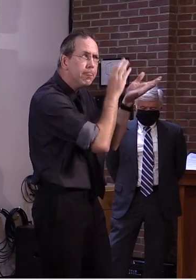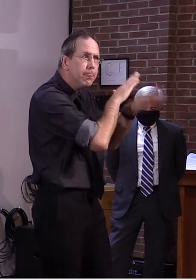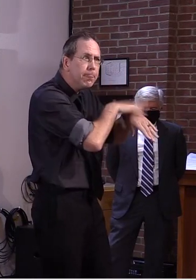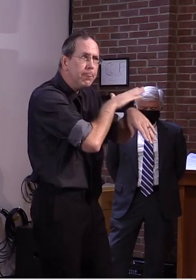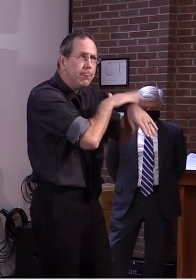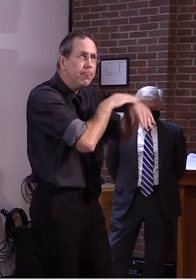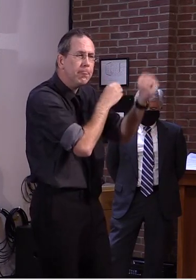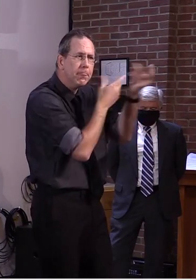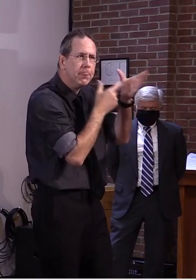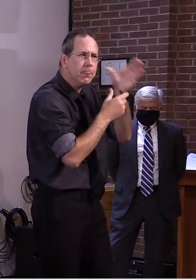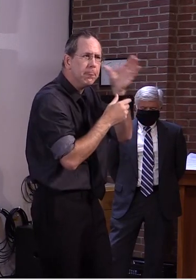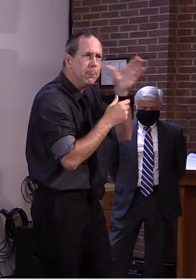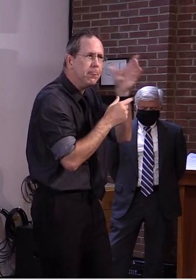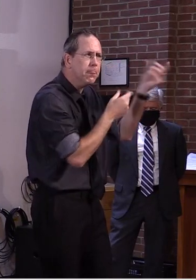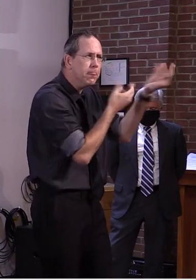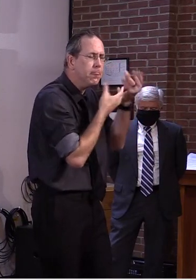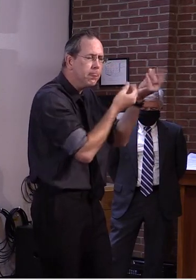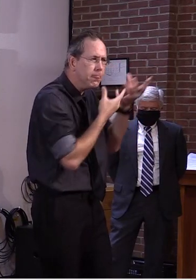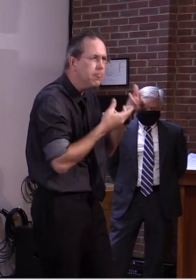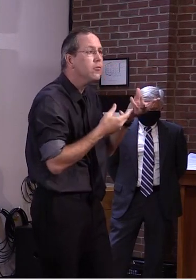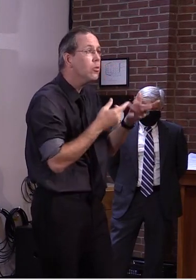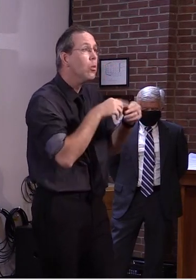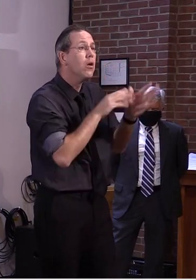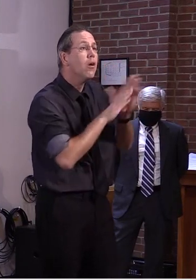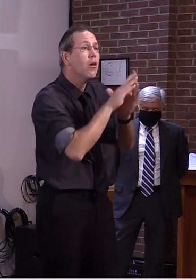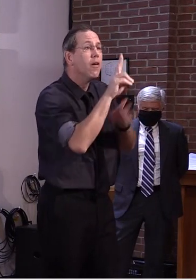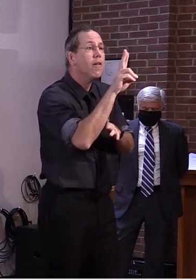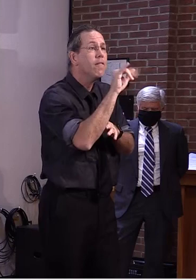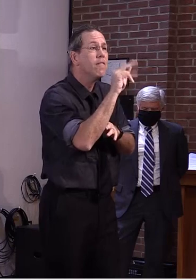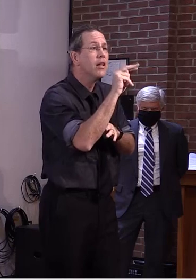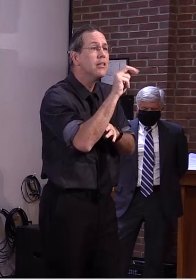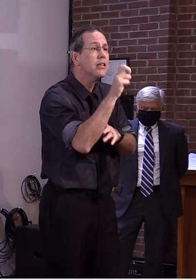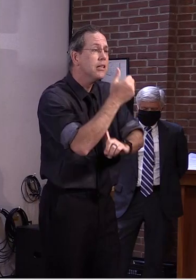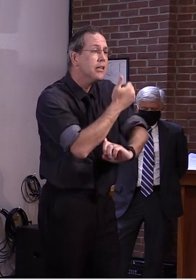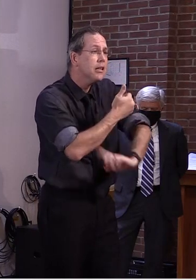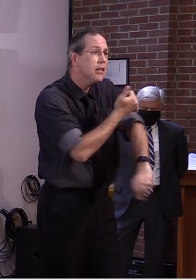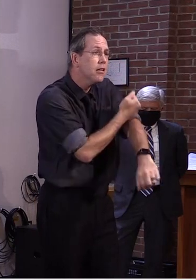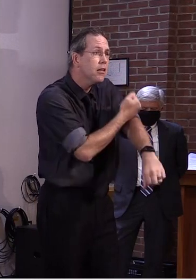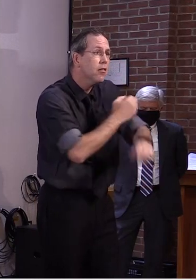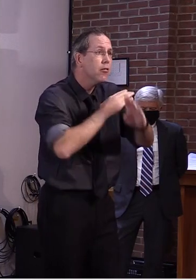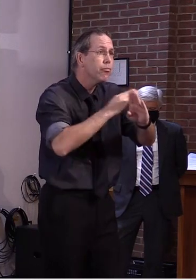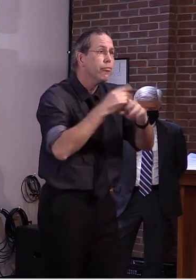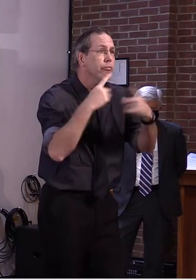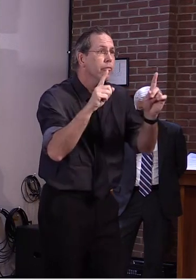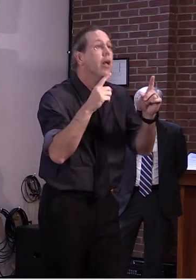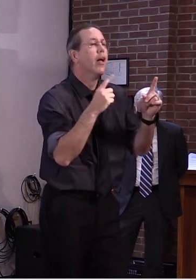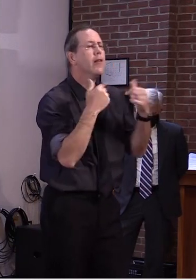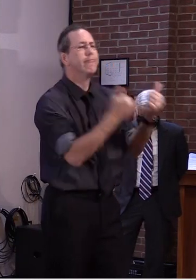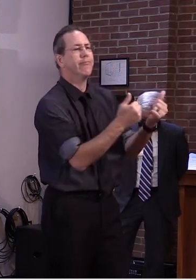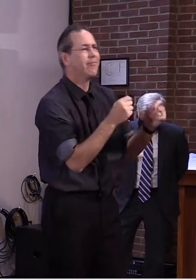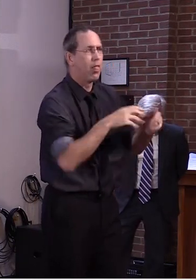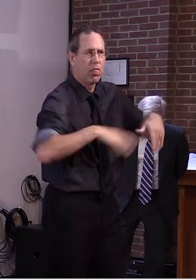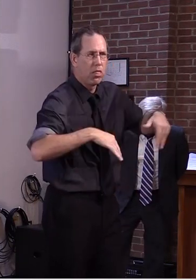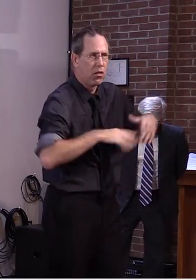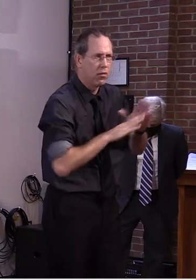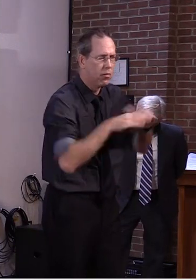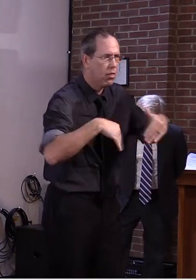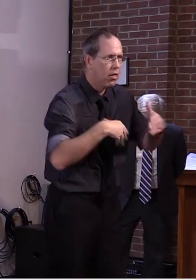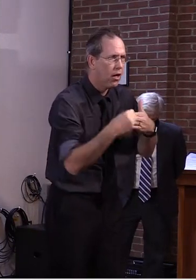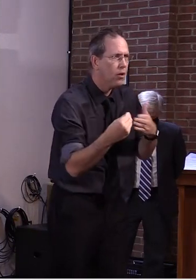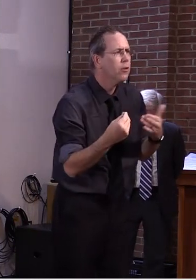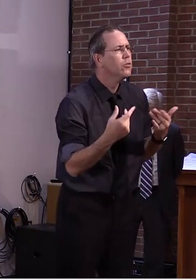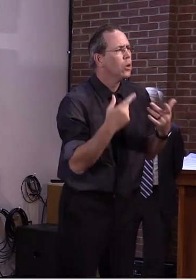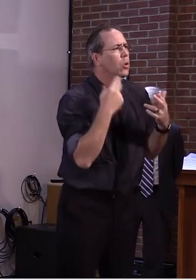us. All Vermonters will need to continue to follow the guidance from our health department if we are to keep our schools open.